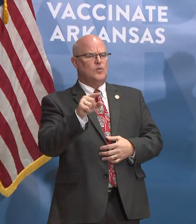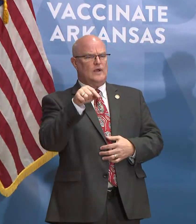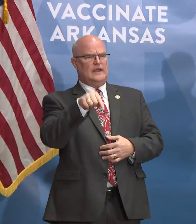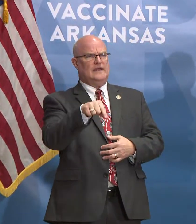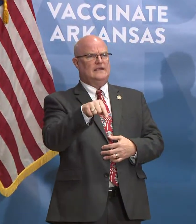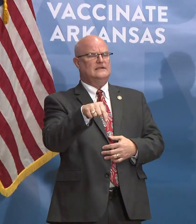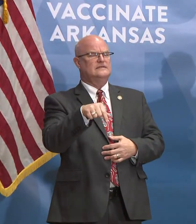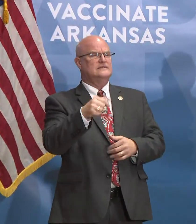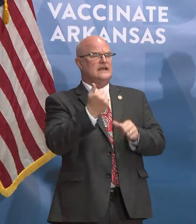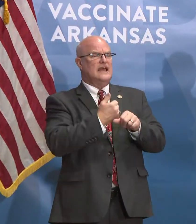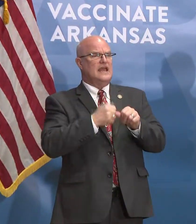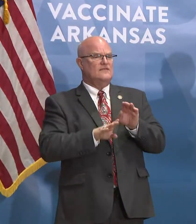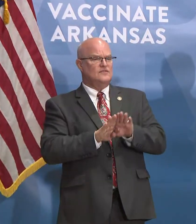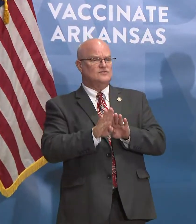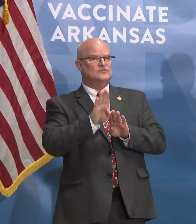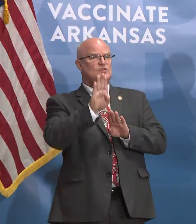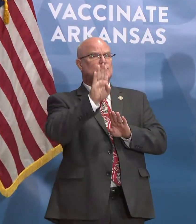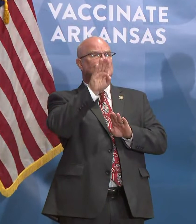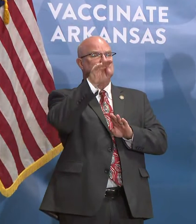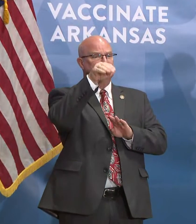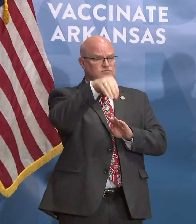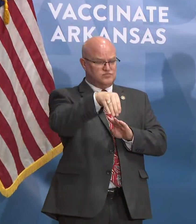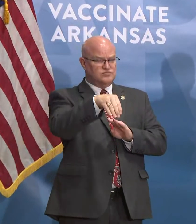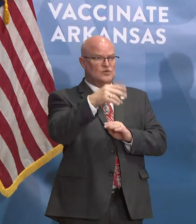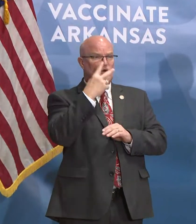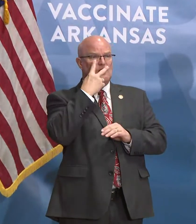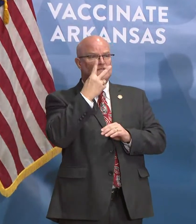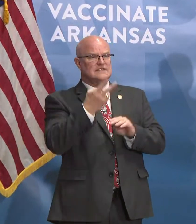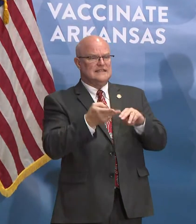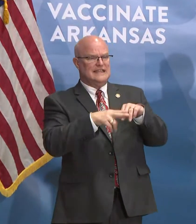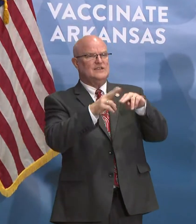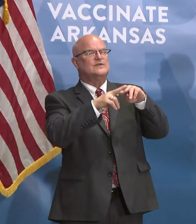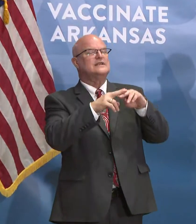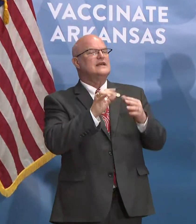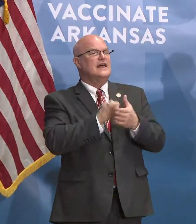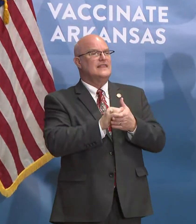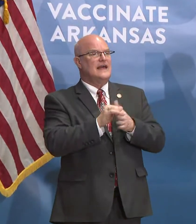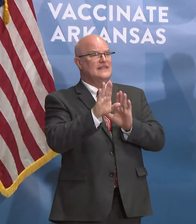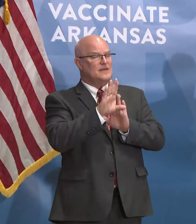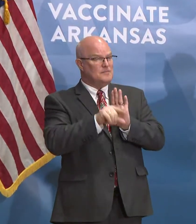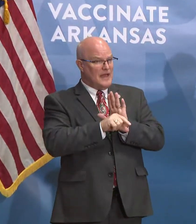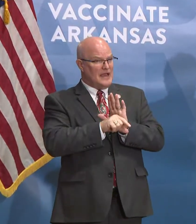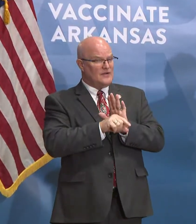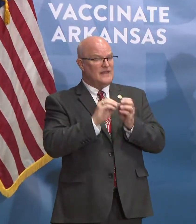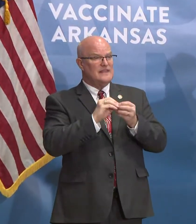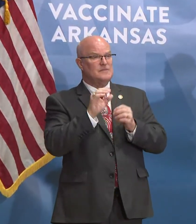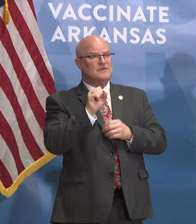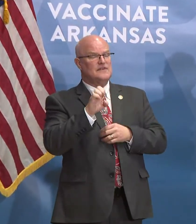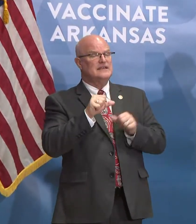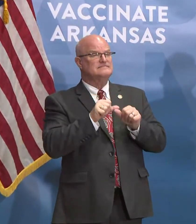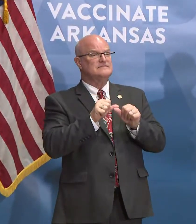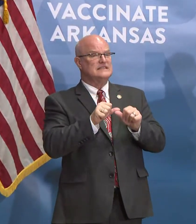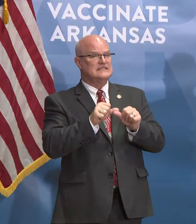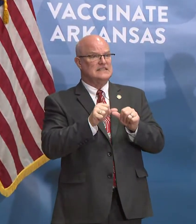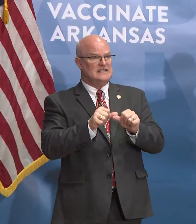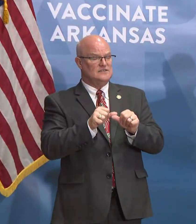after each surge, we have seen the set points of cases increase, so that the background in the number of cases